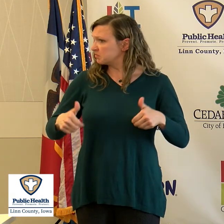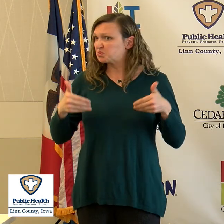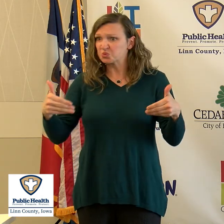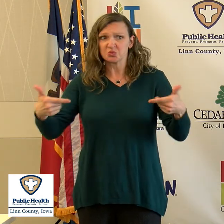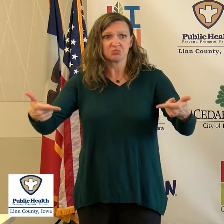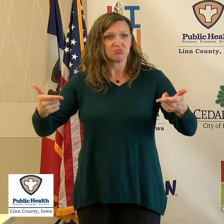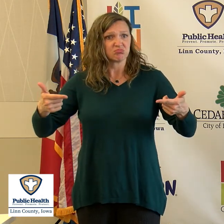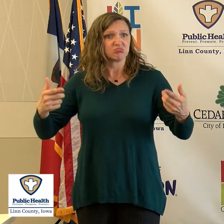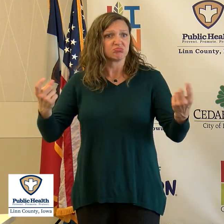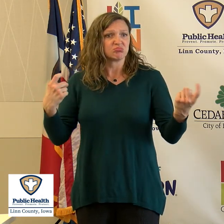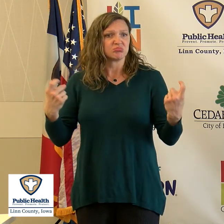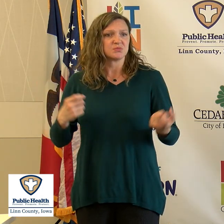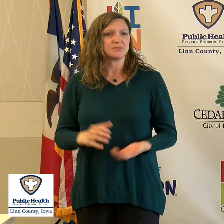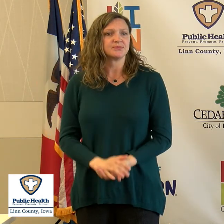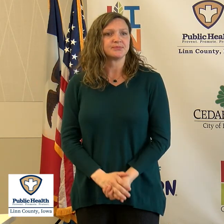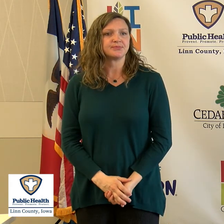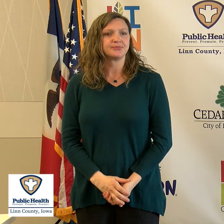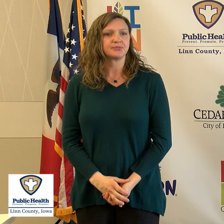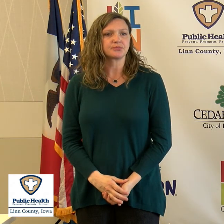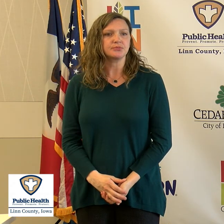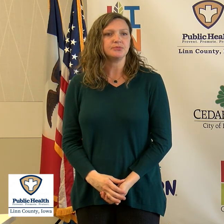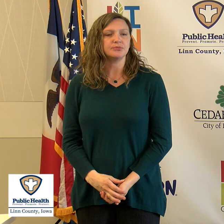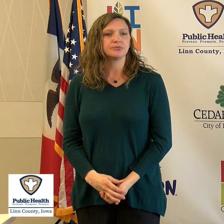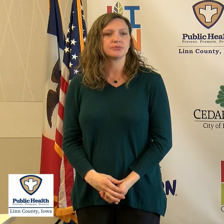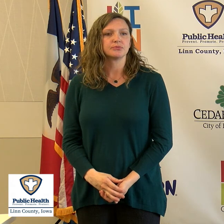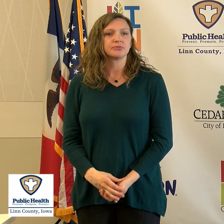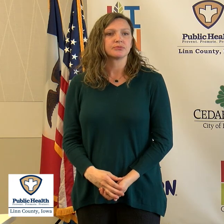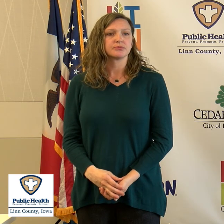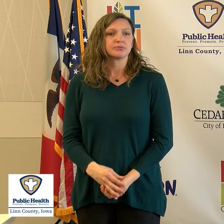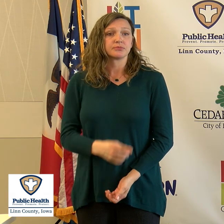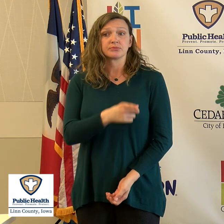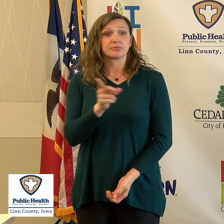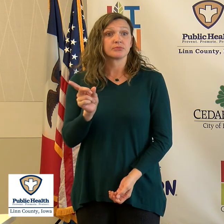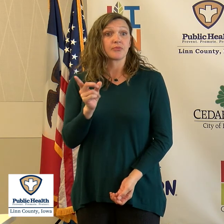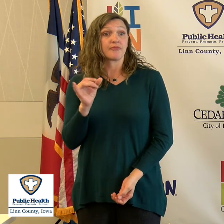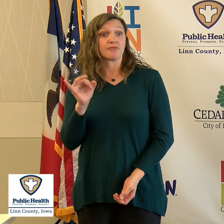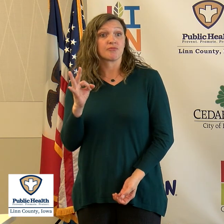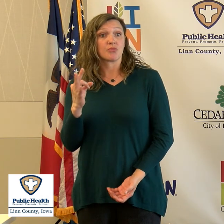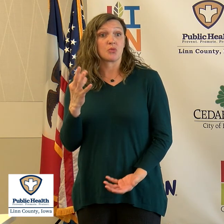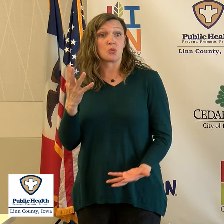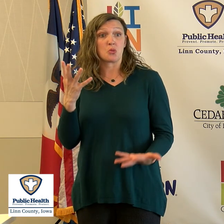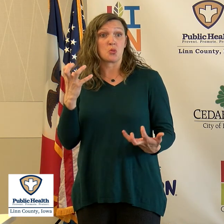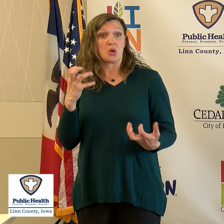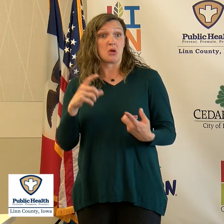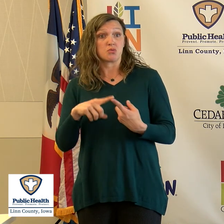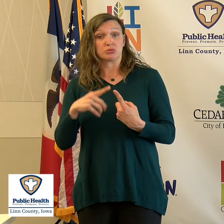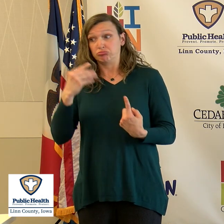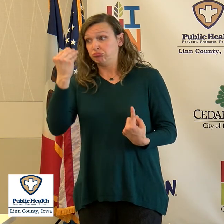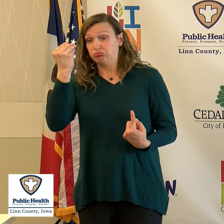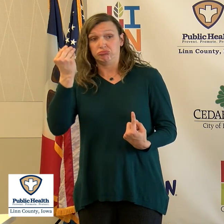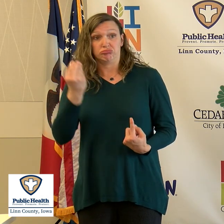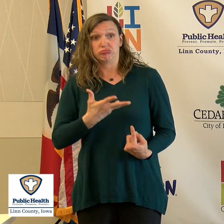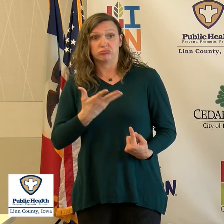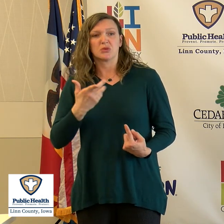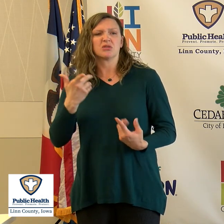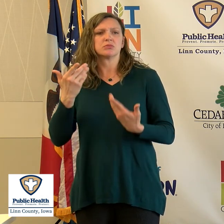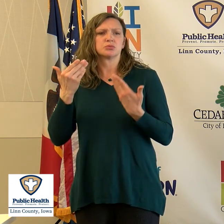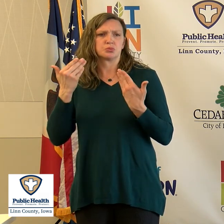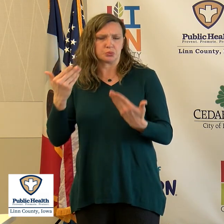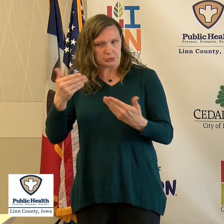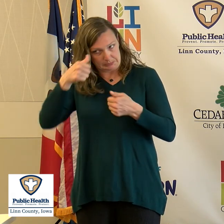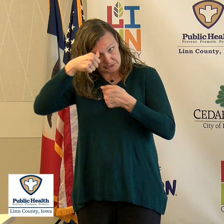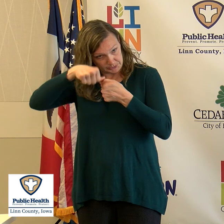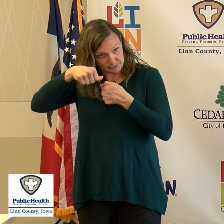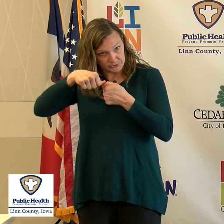partners, please indicate to the moderator if you would like to be entered into the queue. As a reminder to our speakers,